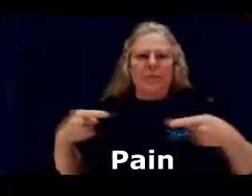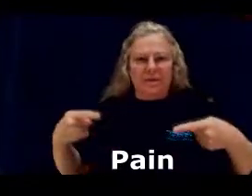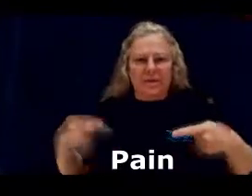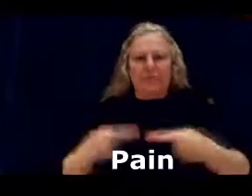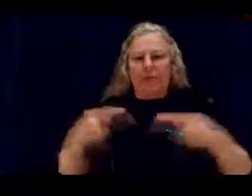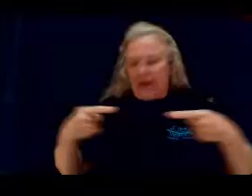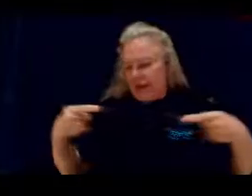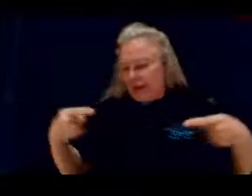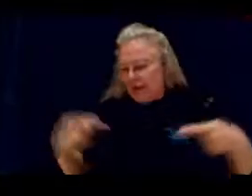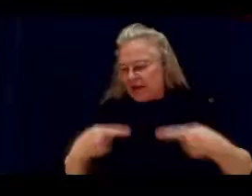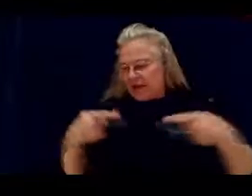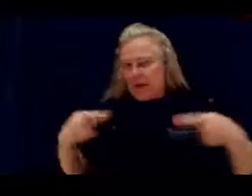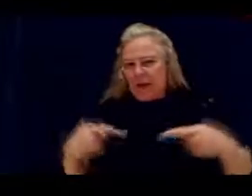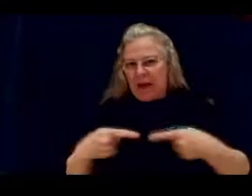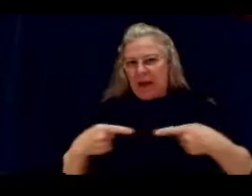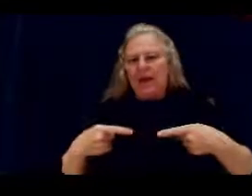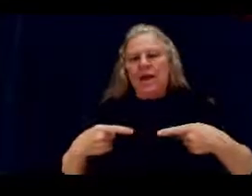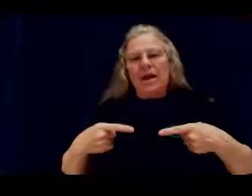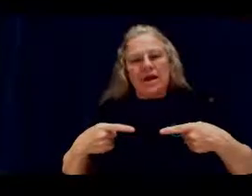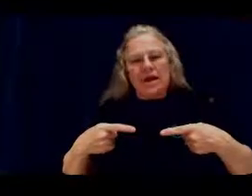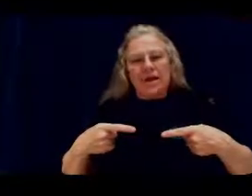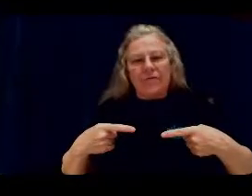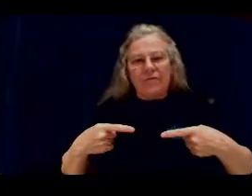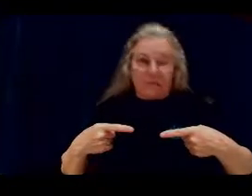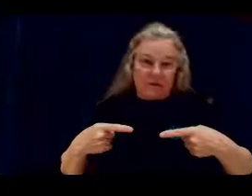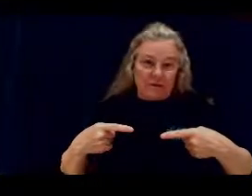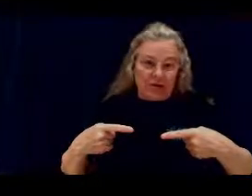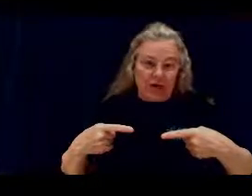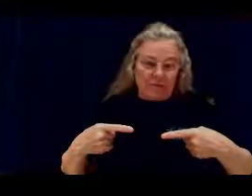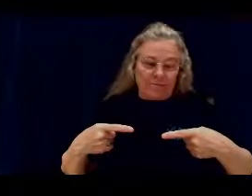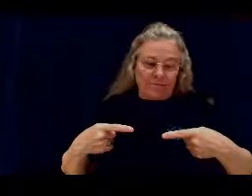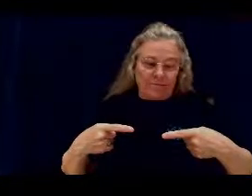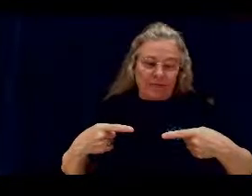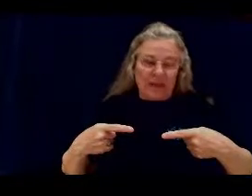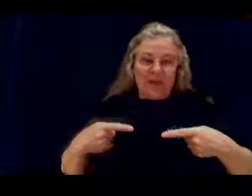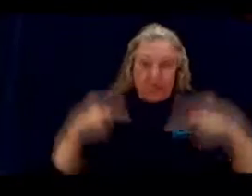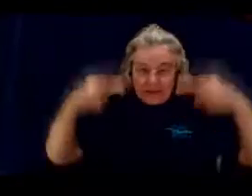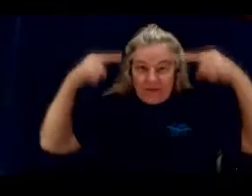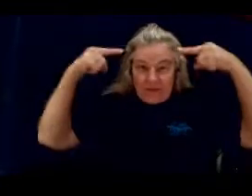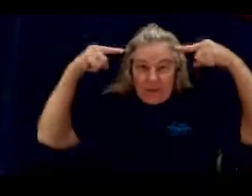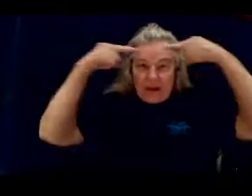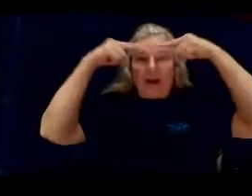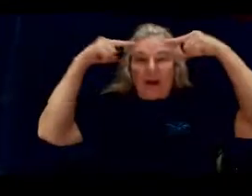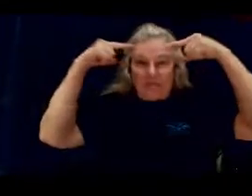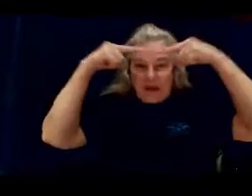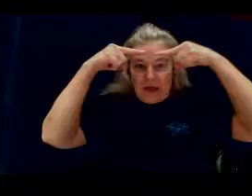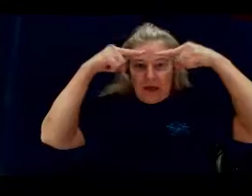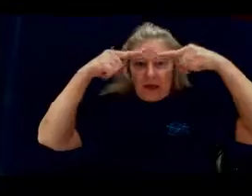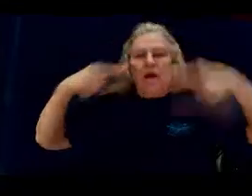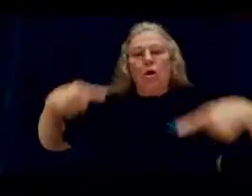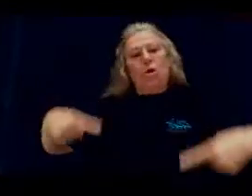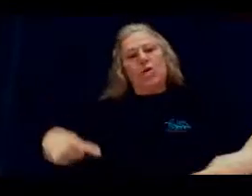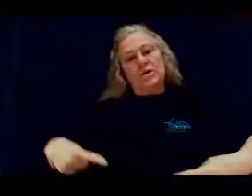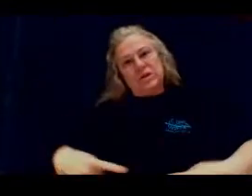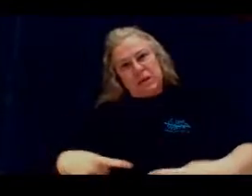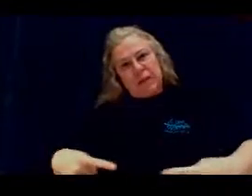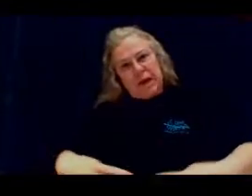jabbing somebody. That's pain. If it was a specific pain, like I have a headache or a stomach